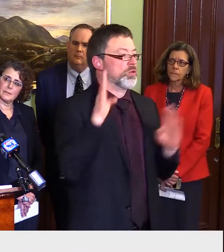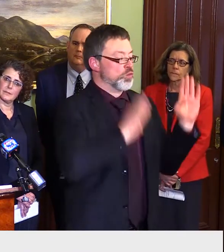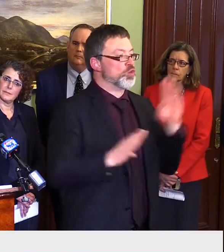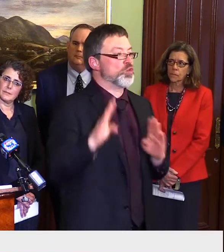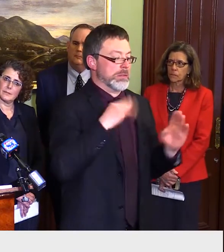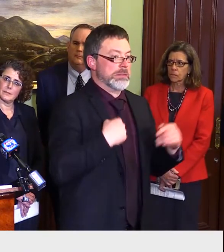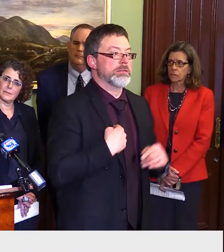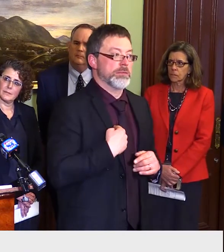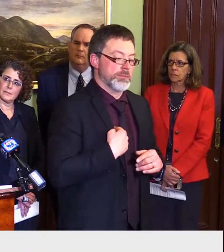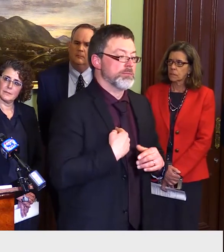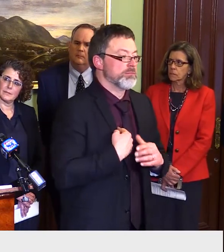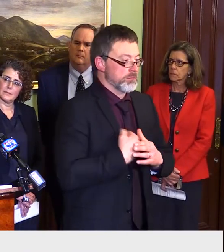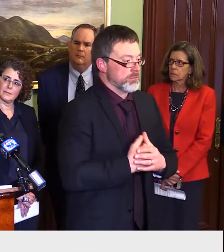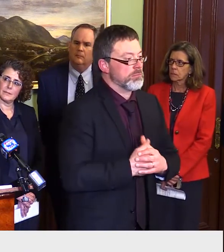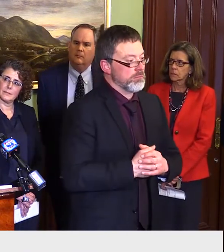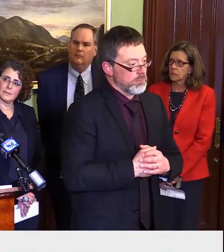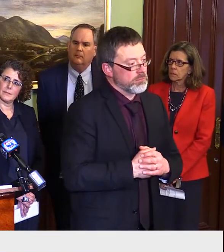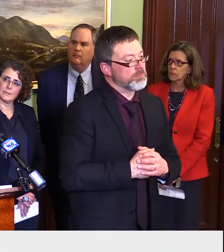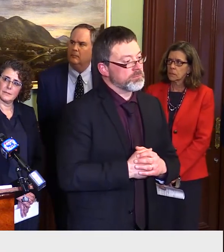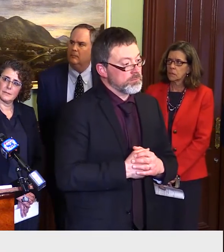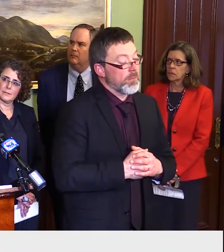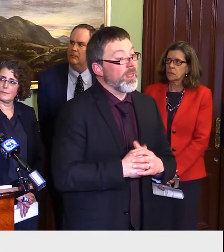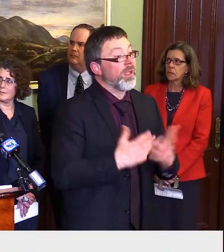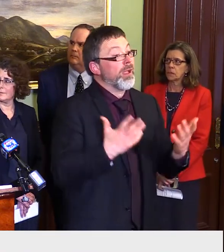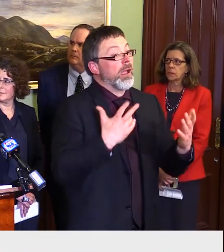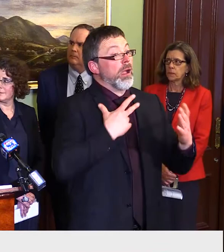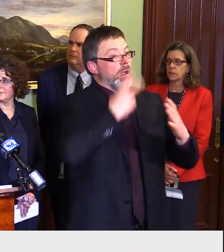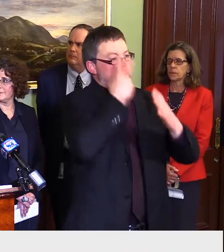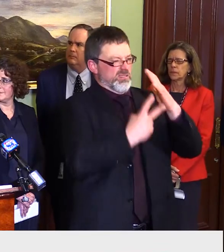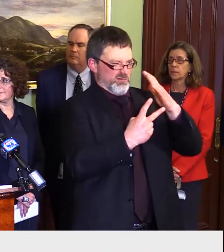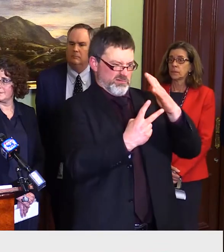state-level forecasting related to infection rates? No.